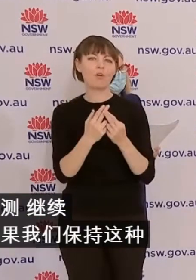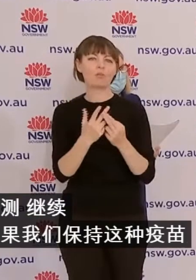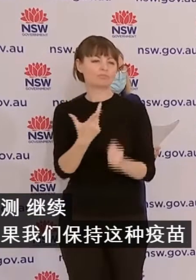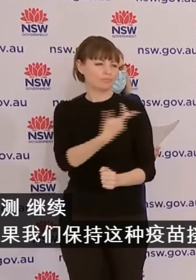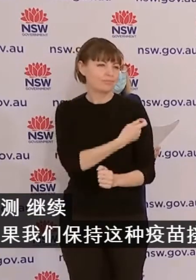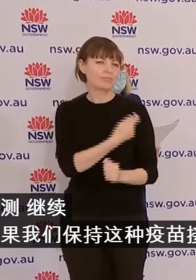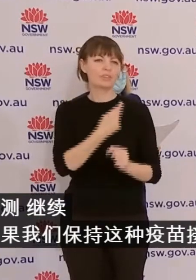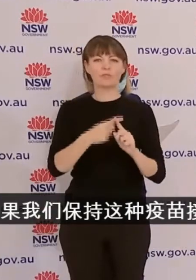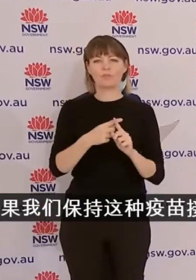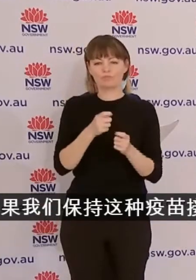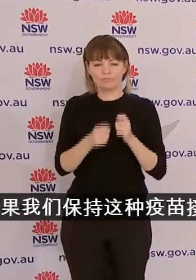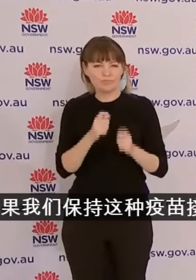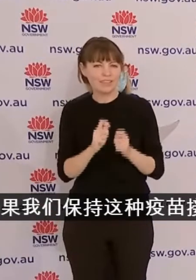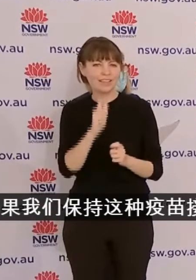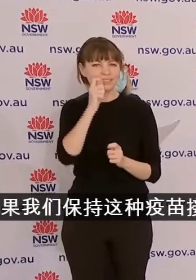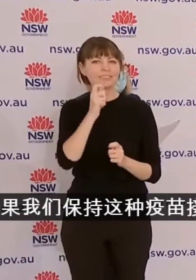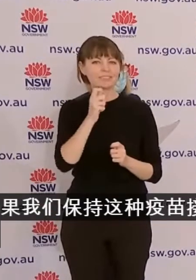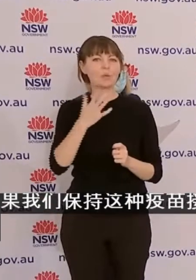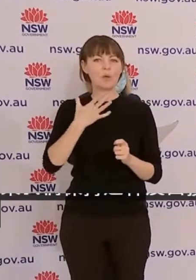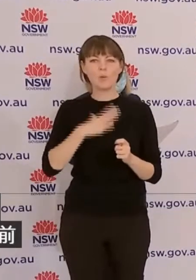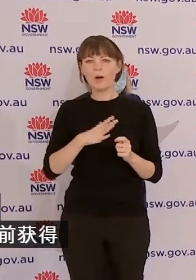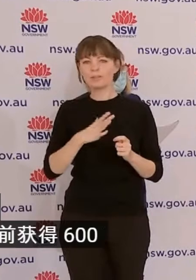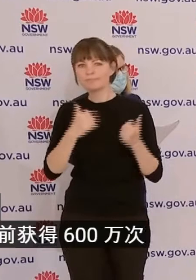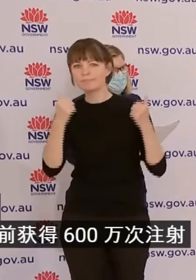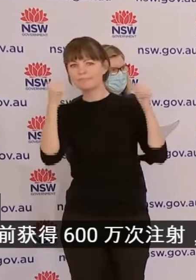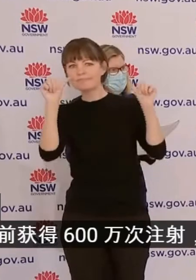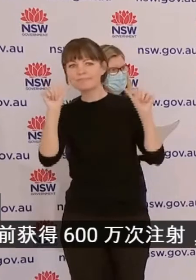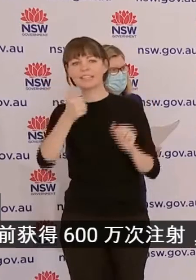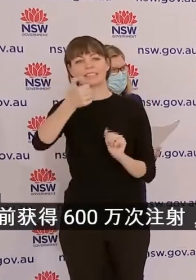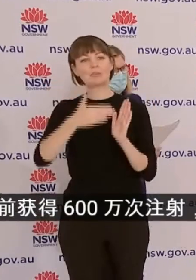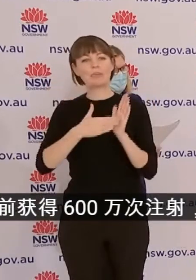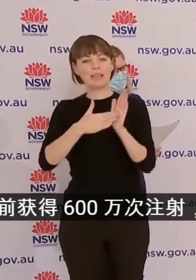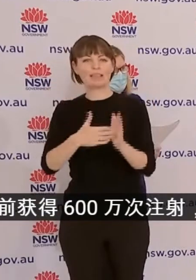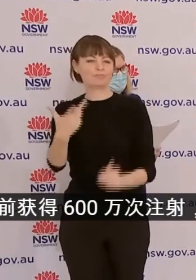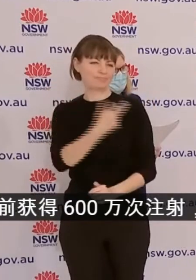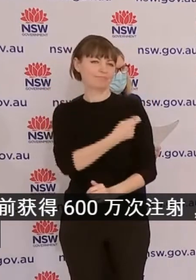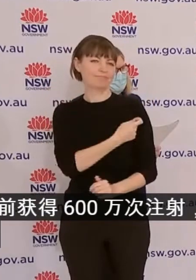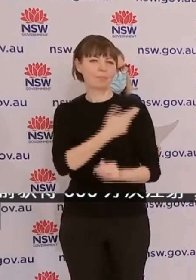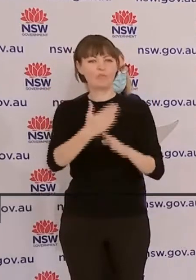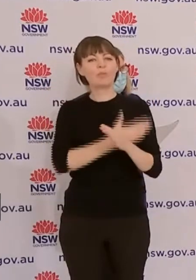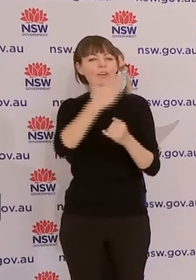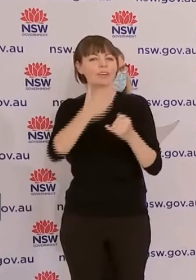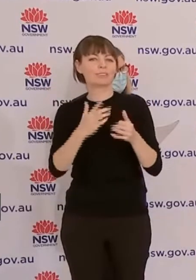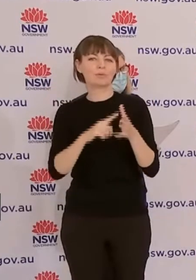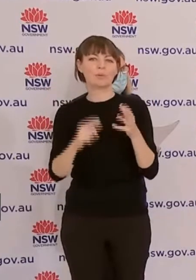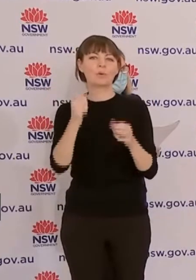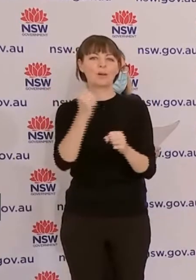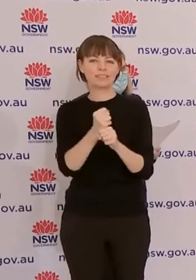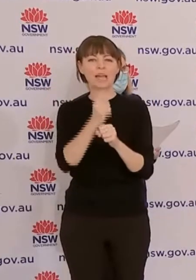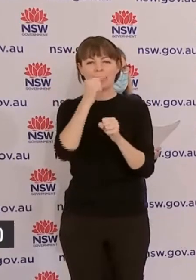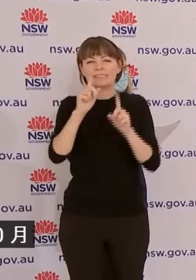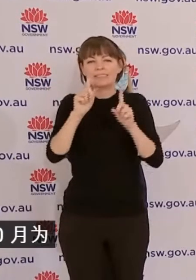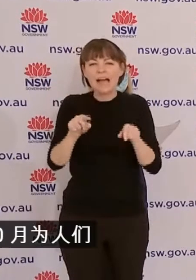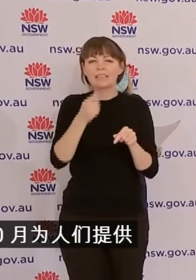we keep this vaccination rate up, we will get to 6 million jabs by the end of August, and that will give us some opportunities to think about what additional freedoms we can give people